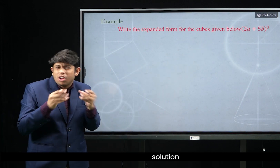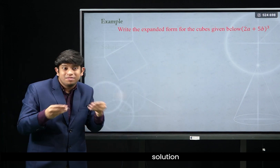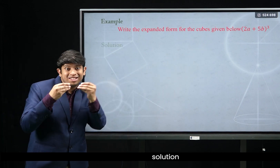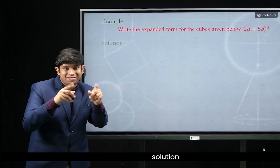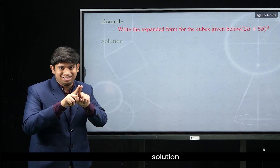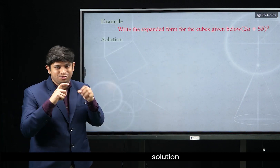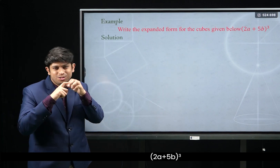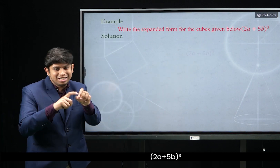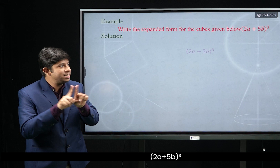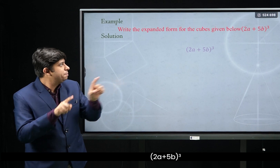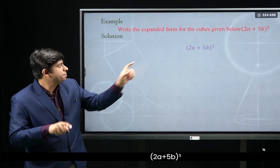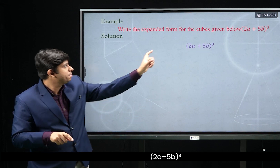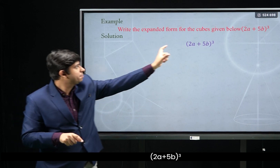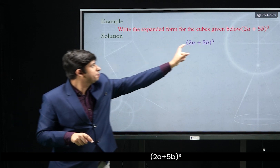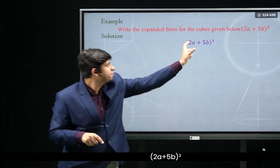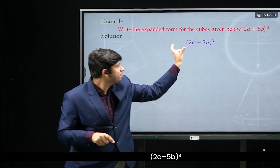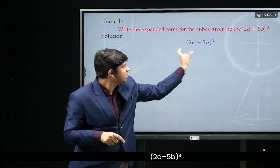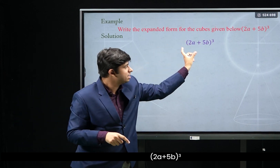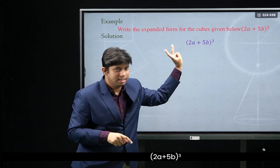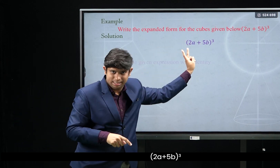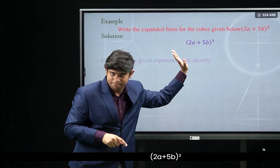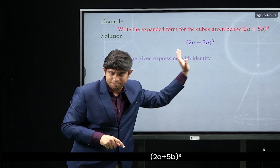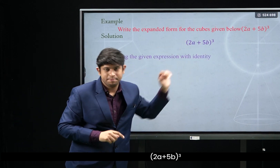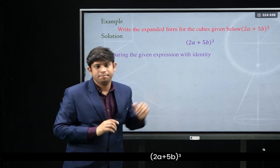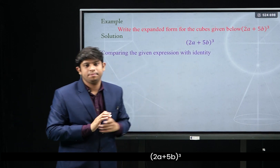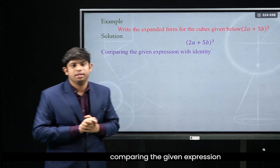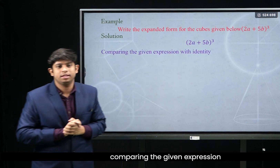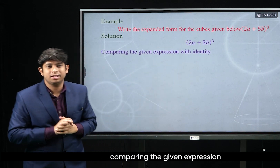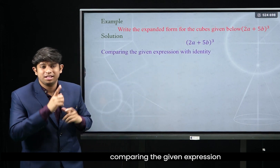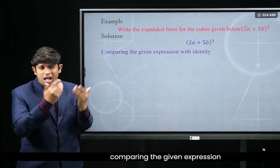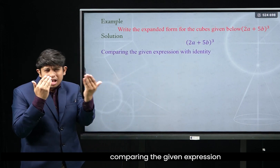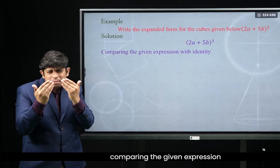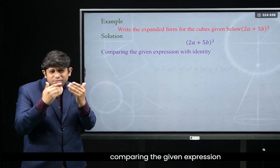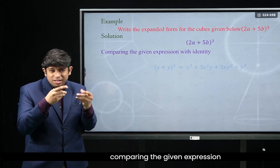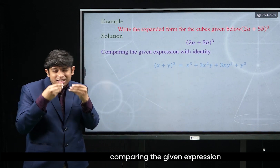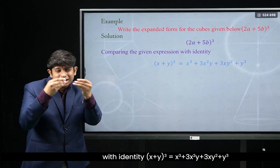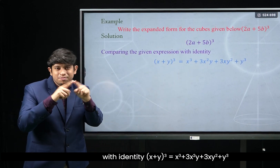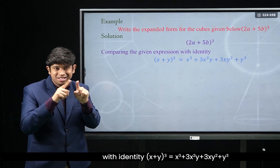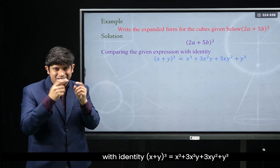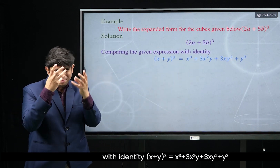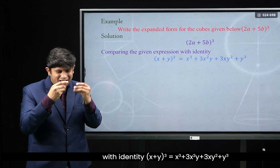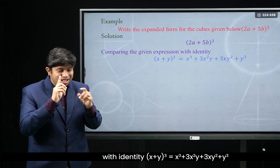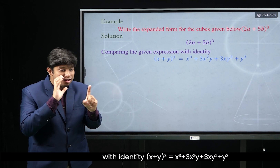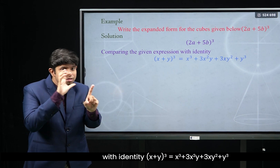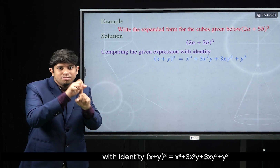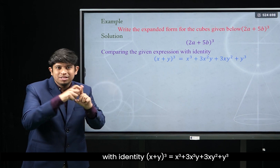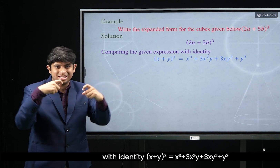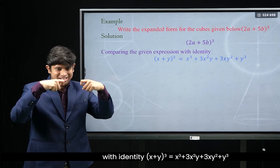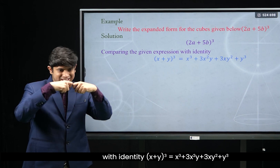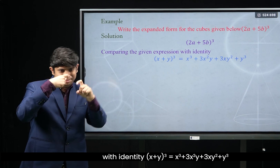Solution: given 2a plus 5b whole cube. Comparing the given expression with identity x plus y whole cube is equal